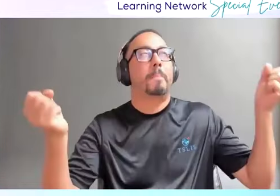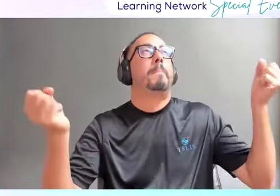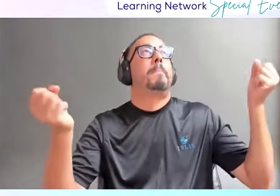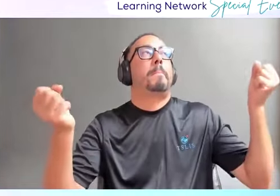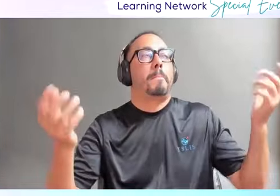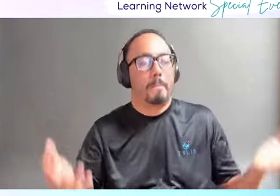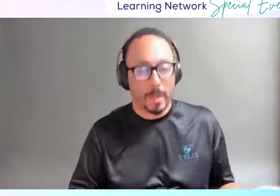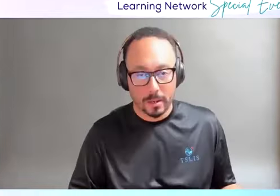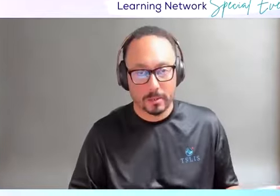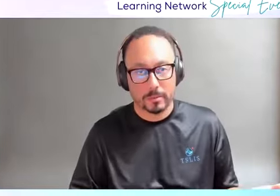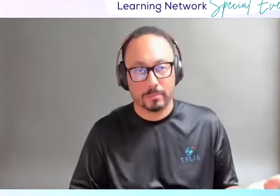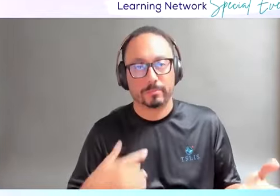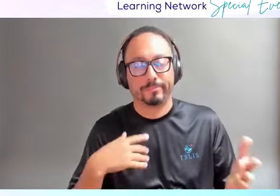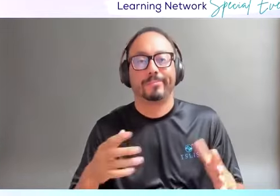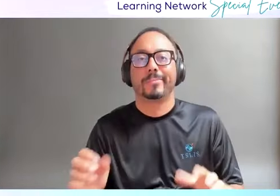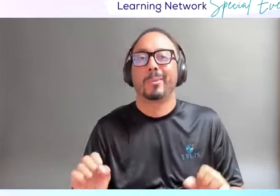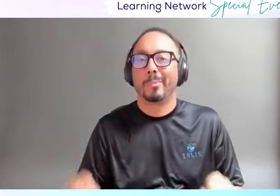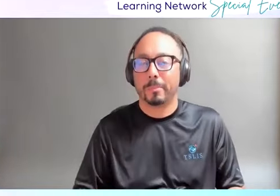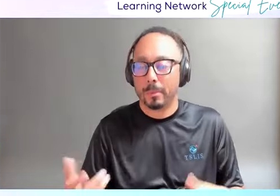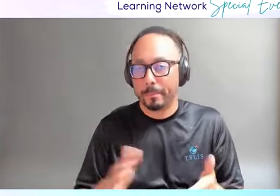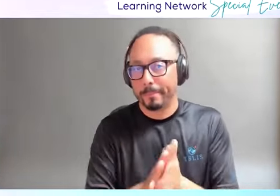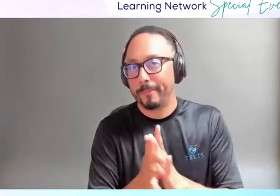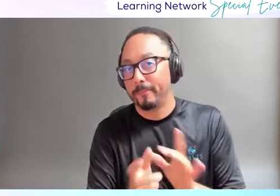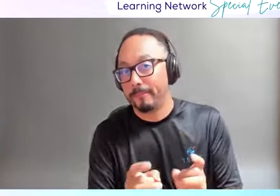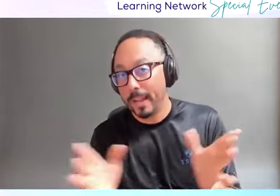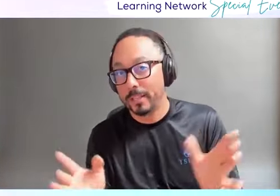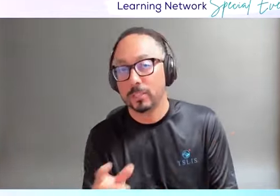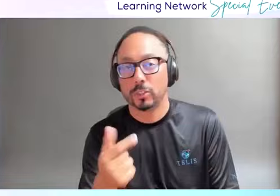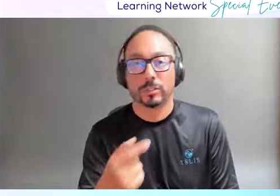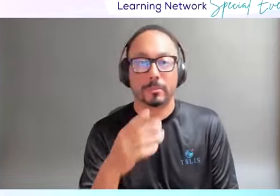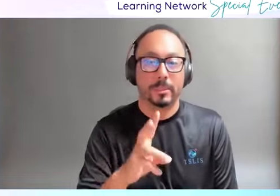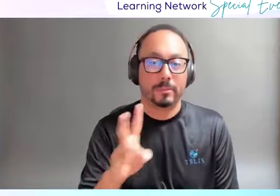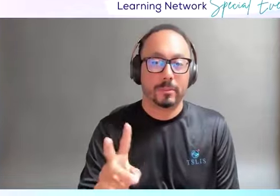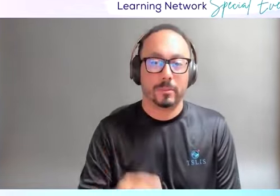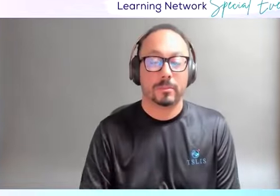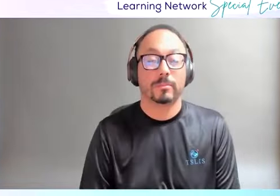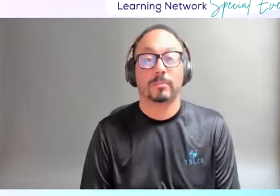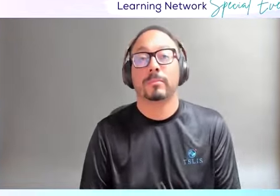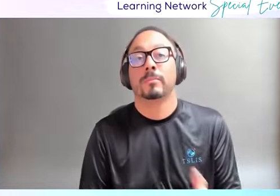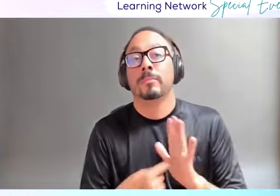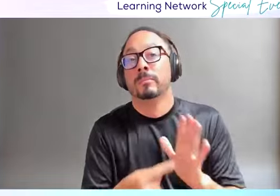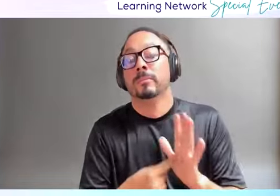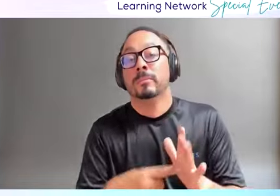vulnerable to violence and GBV, such as street involved